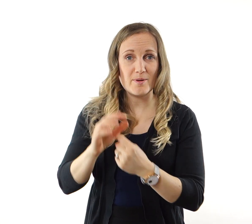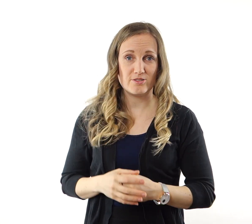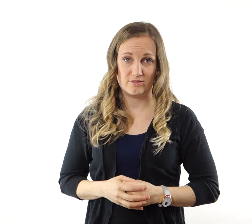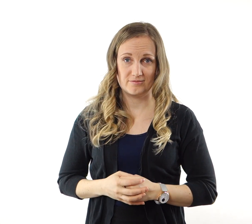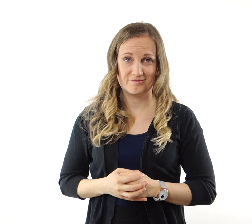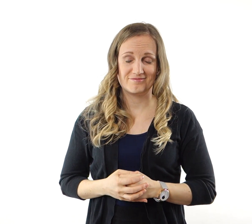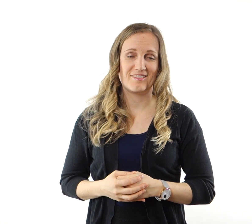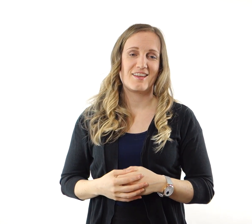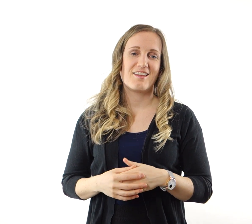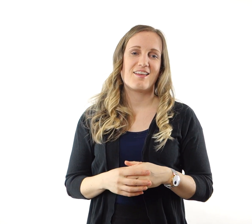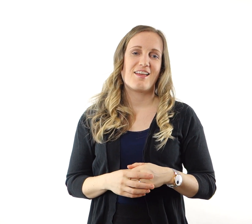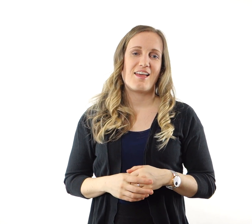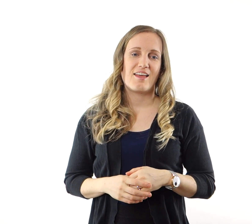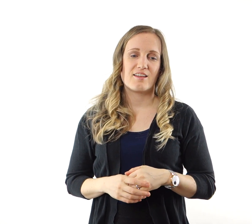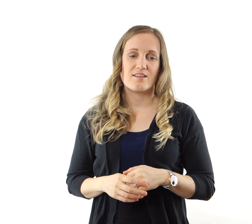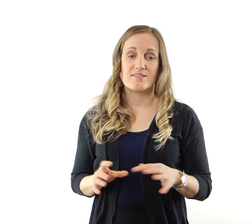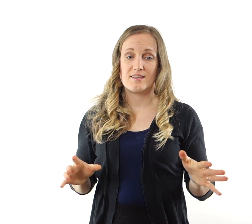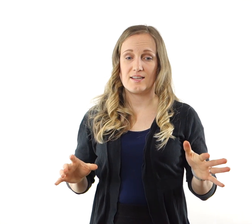special. And I'll sign that.